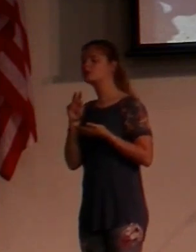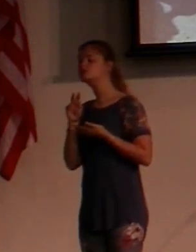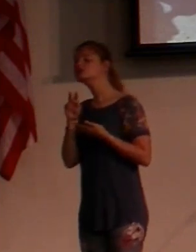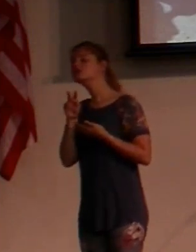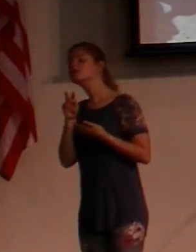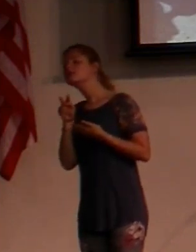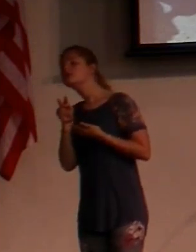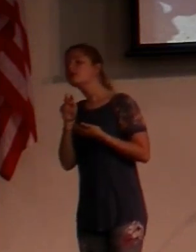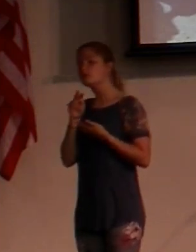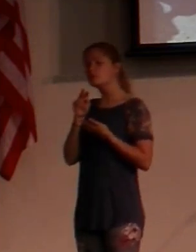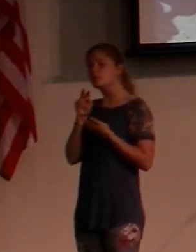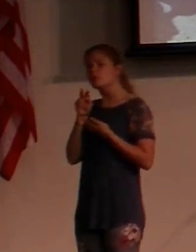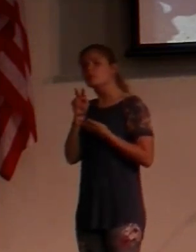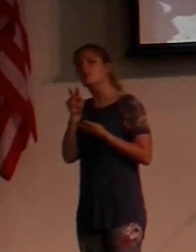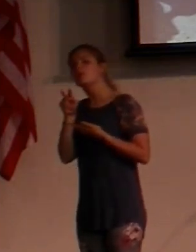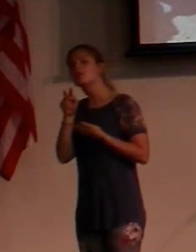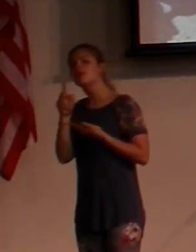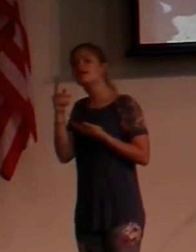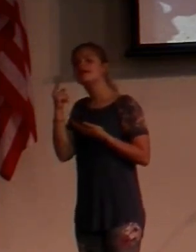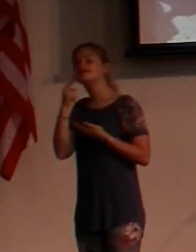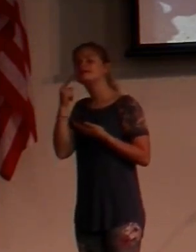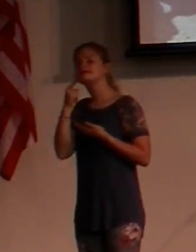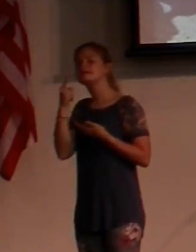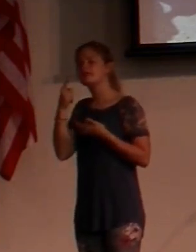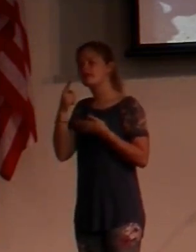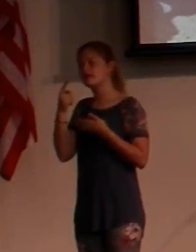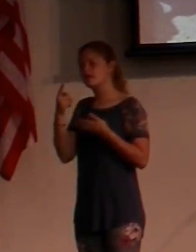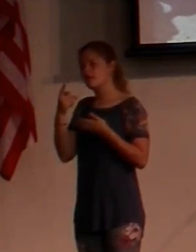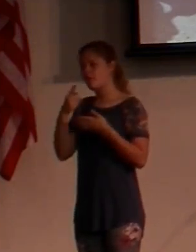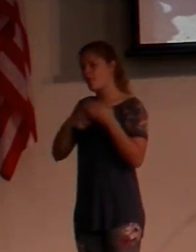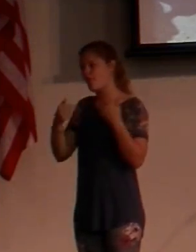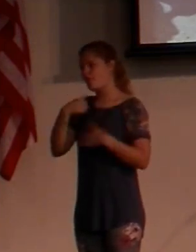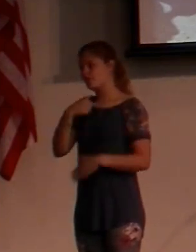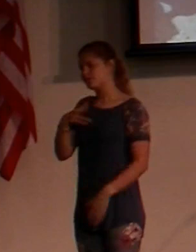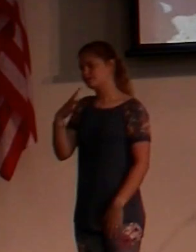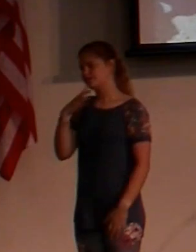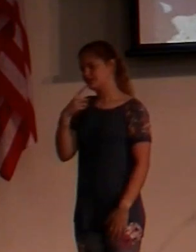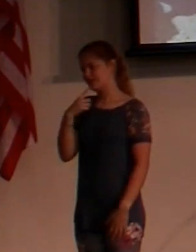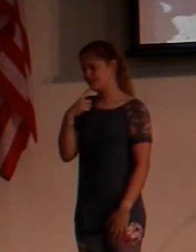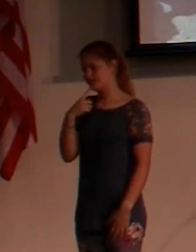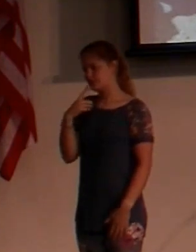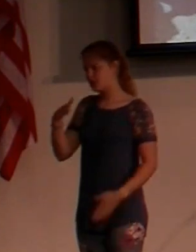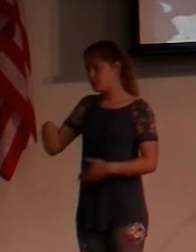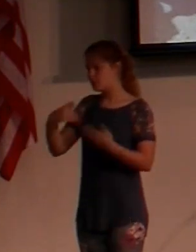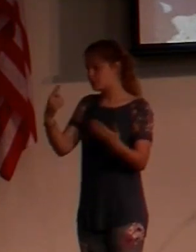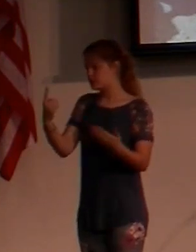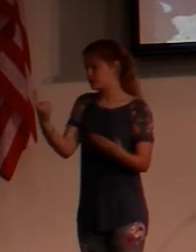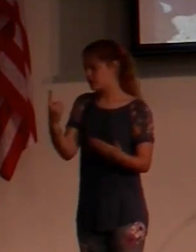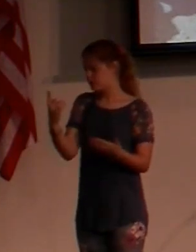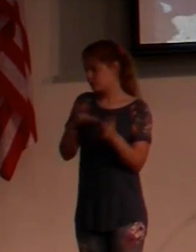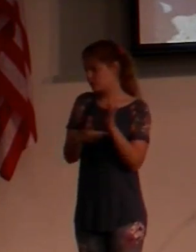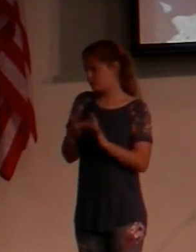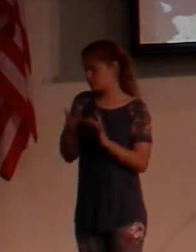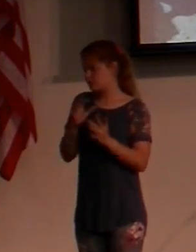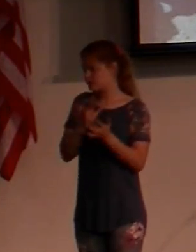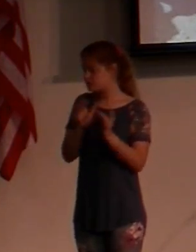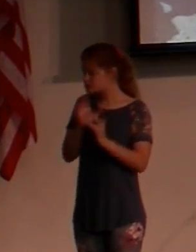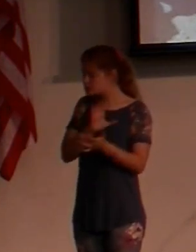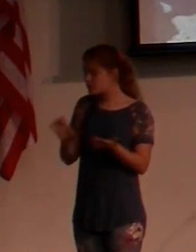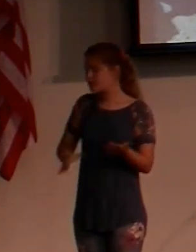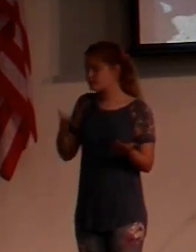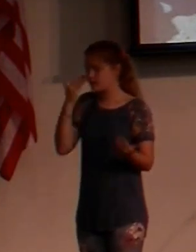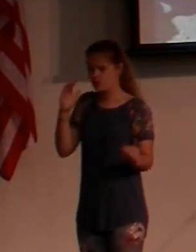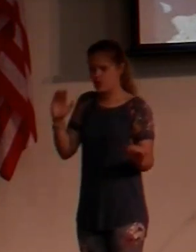edge, listening to what we have to say. So is that going to bring someone to Christ? I don't know. But it's